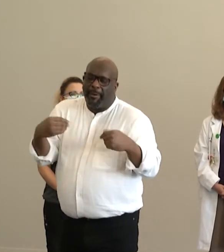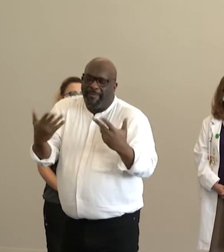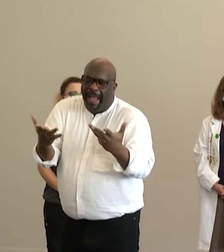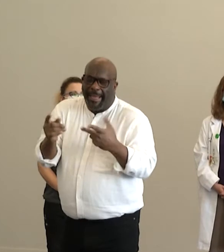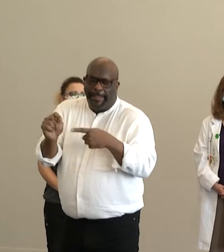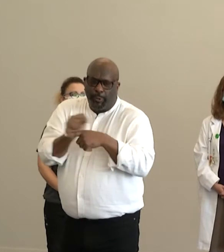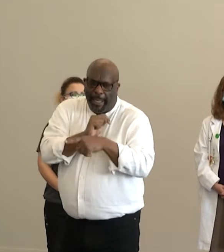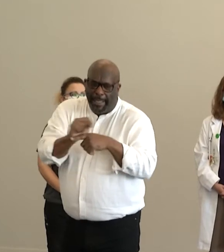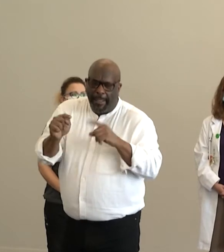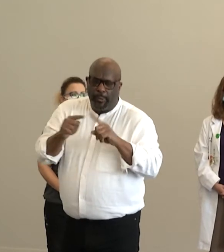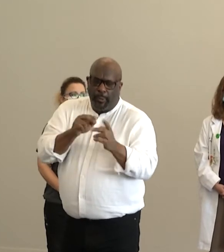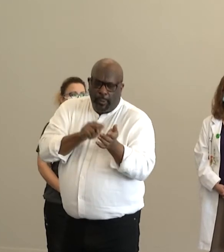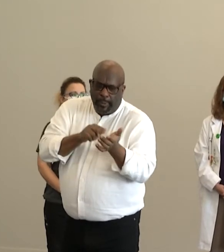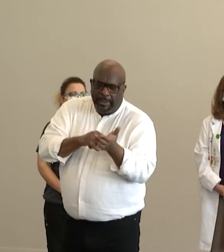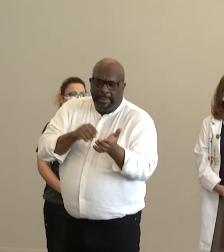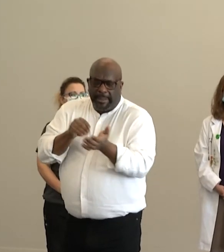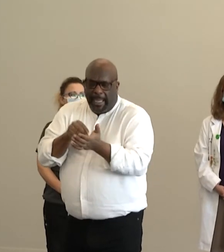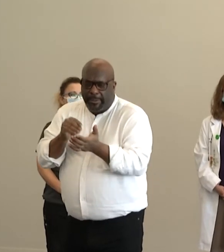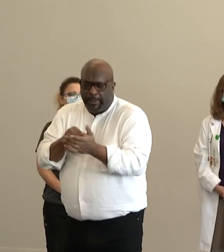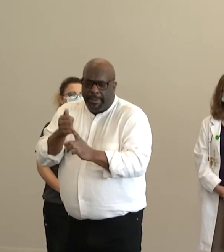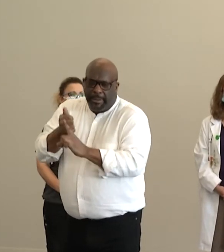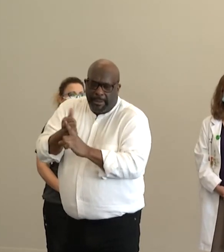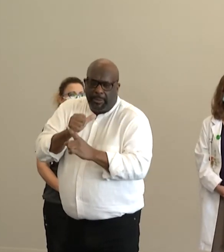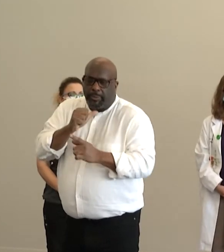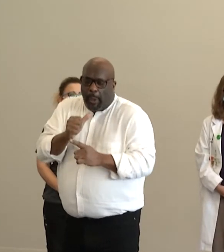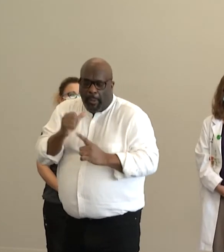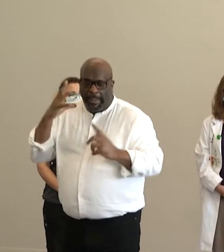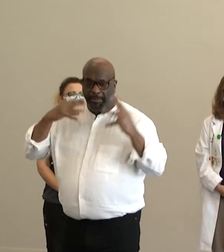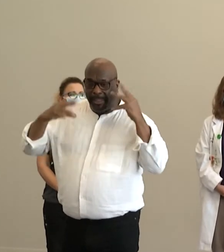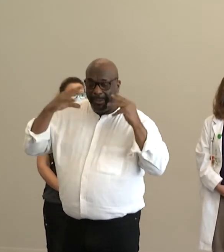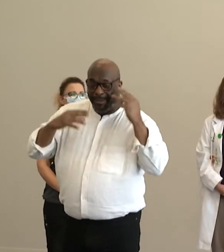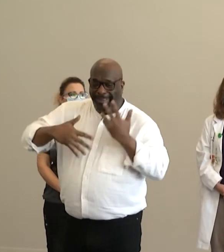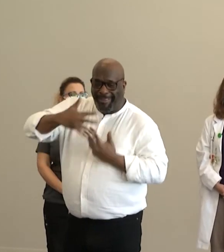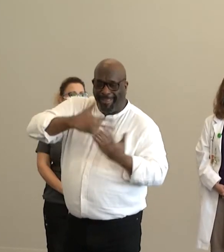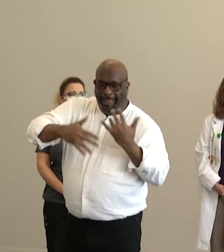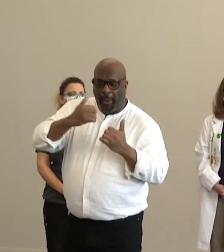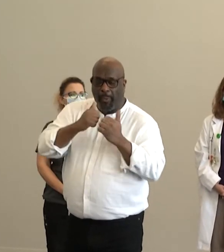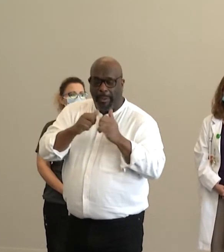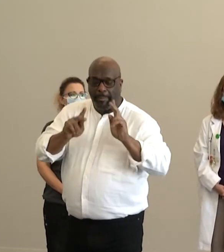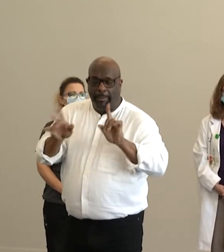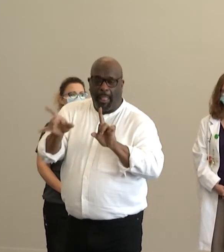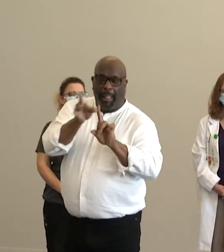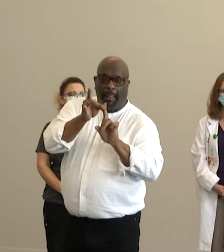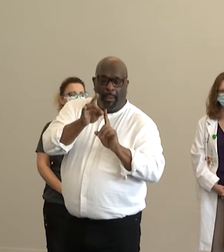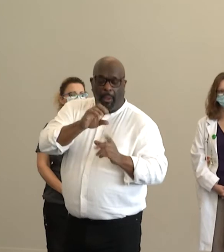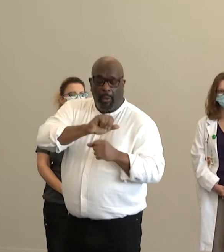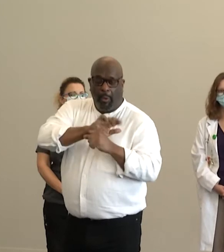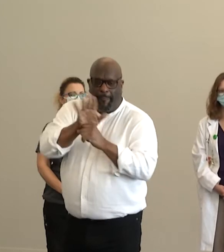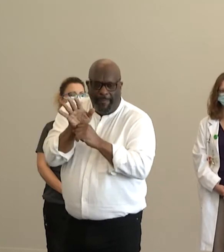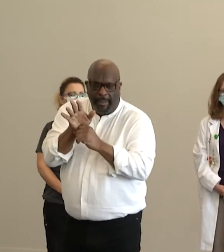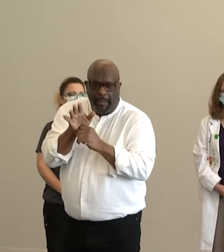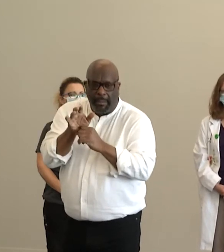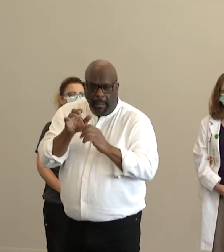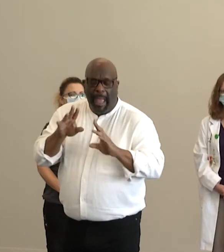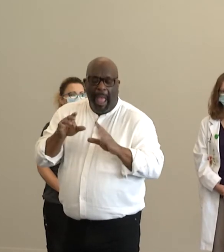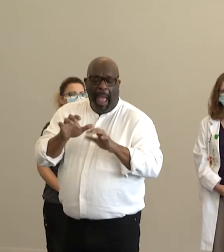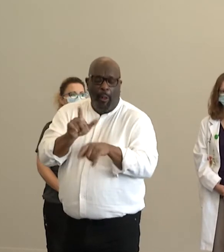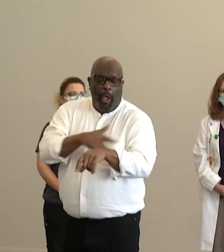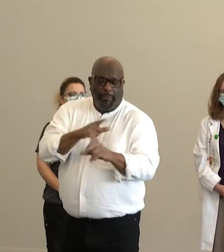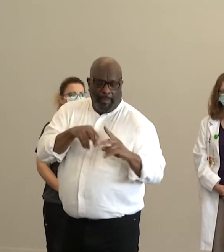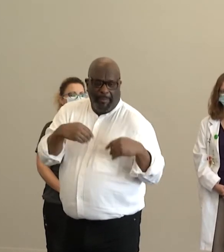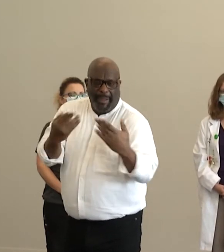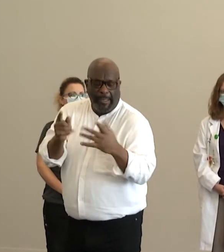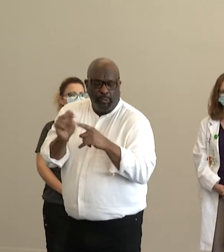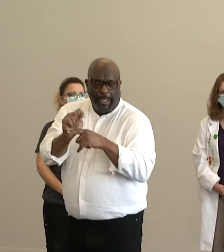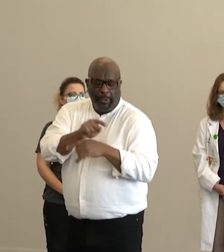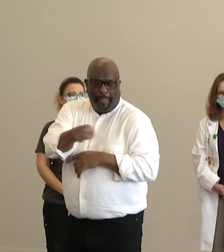other people who may not interact with critical patients to care for COVID patients? I see.